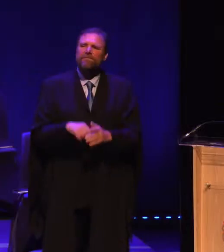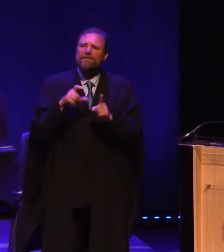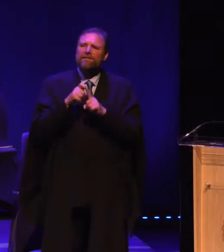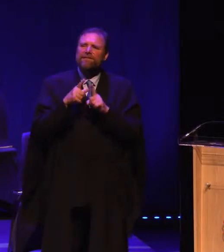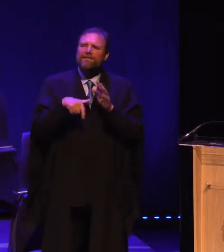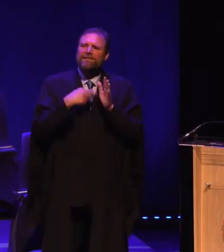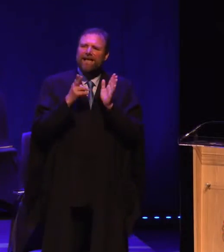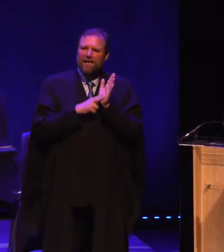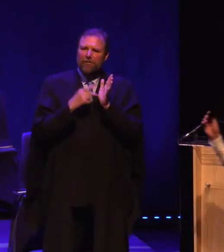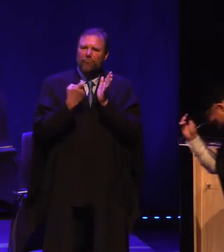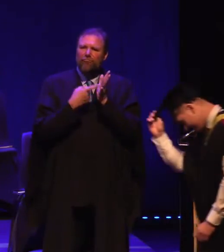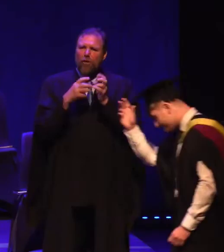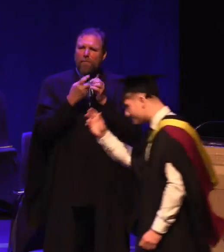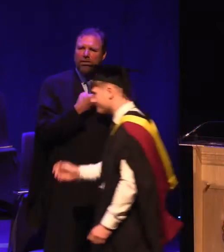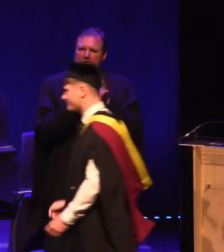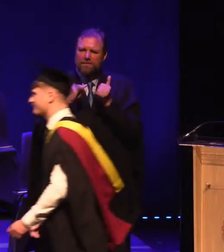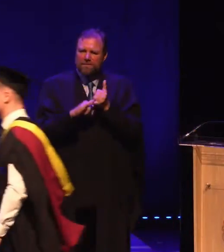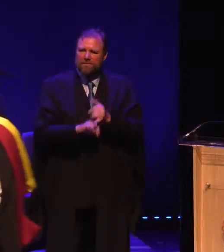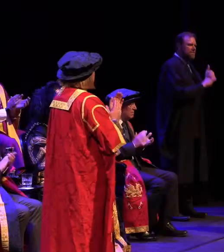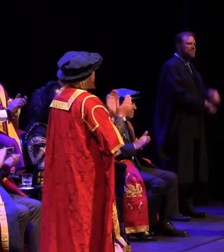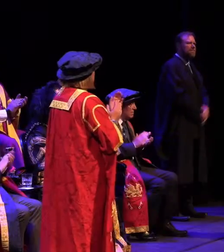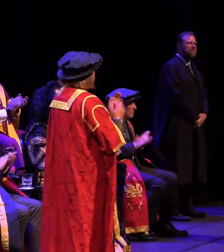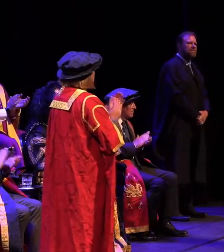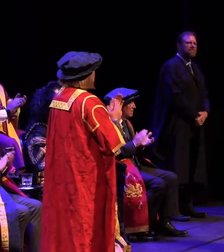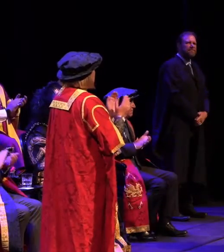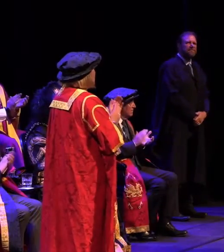Gethin Roberts.